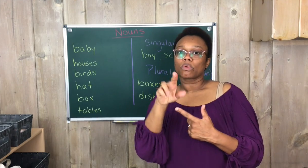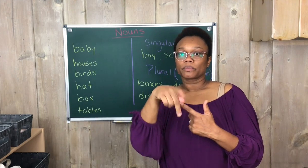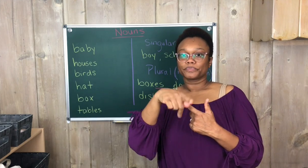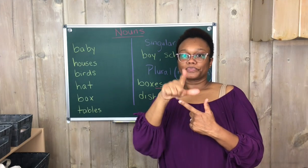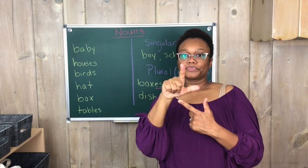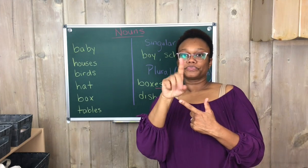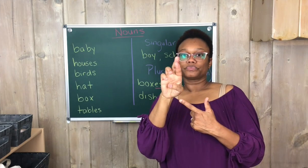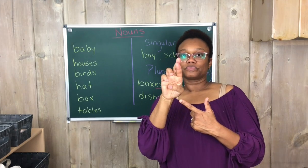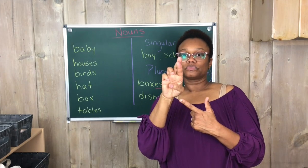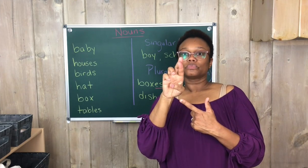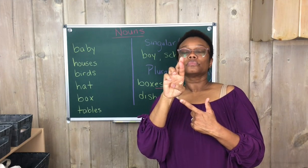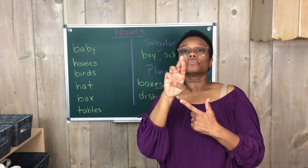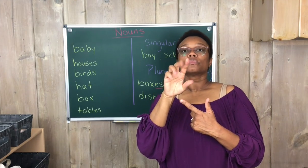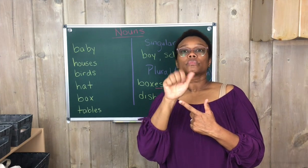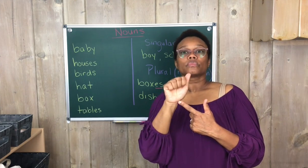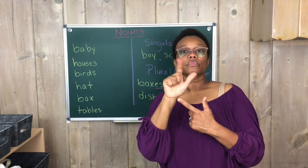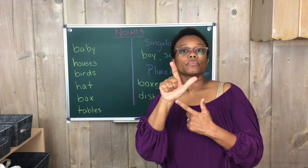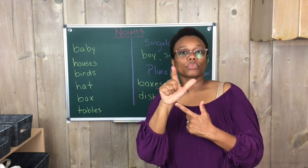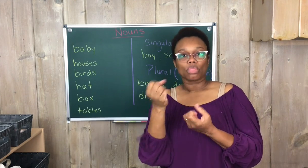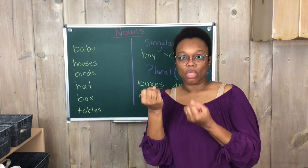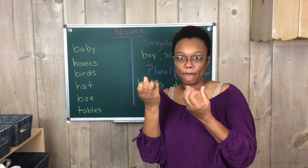or plural nouns.